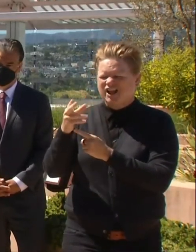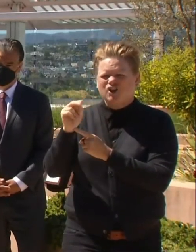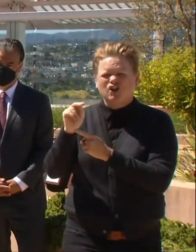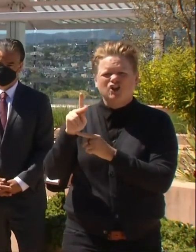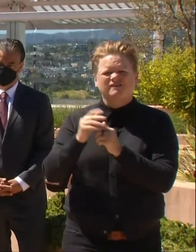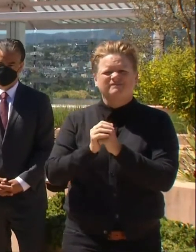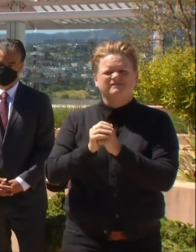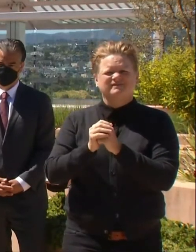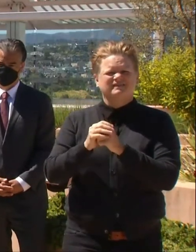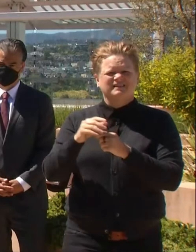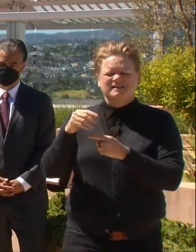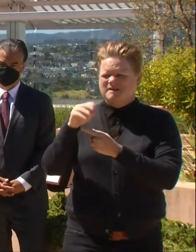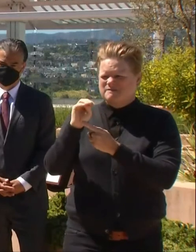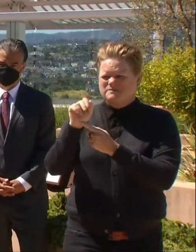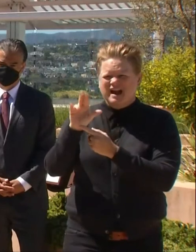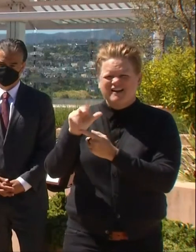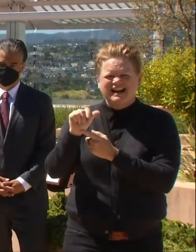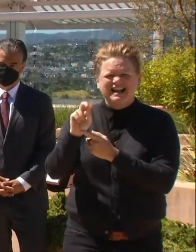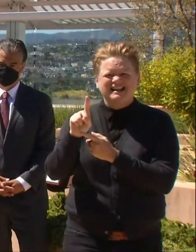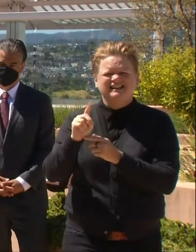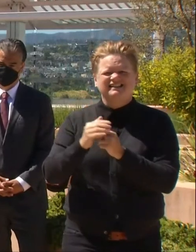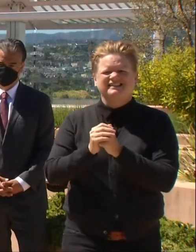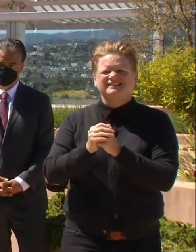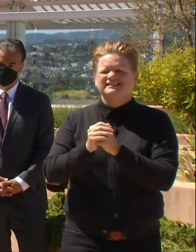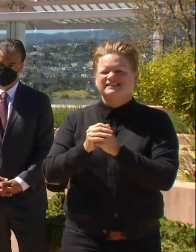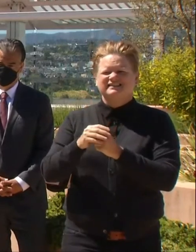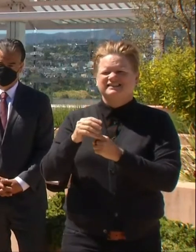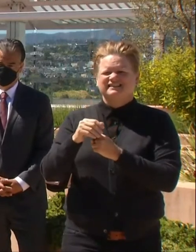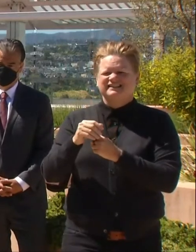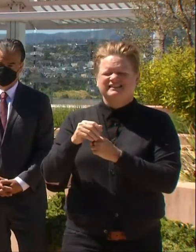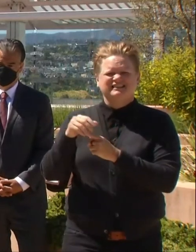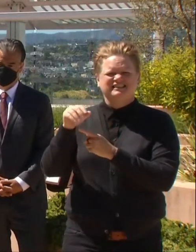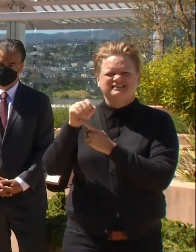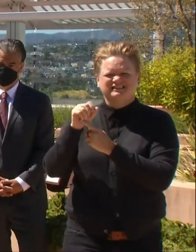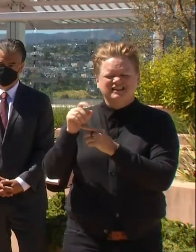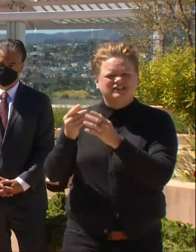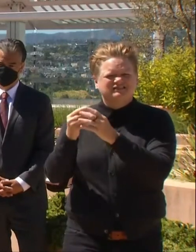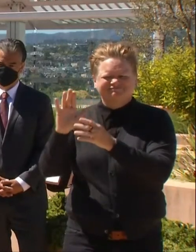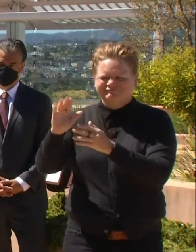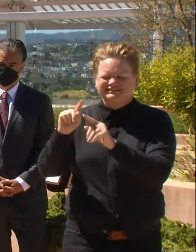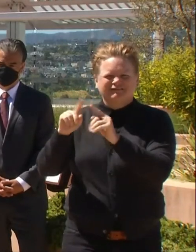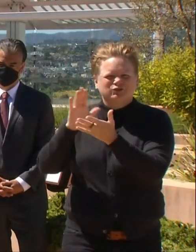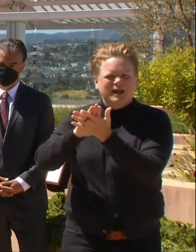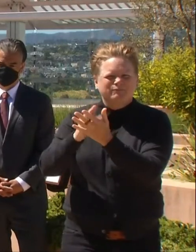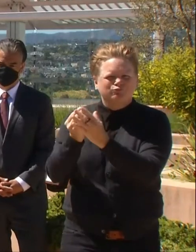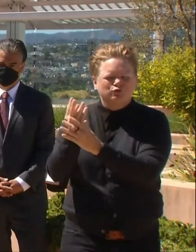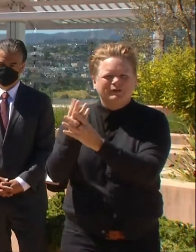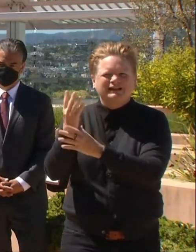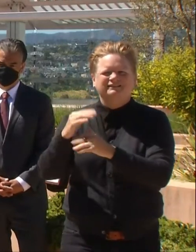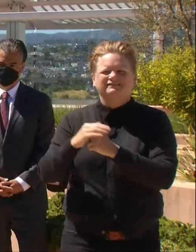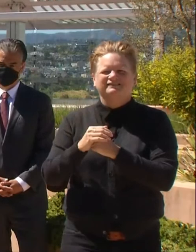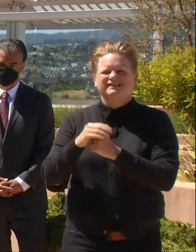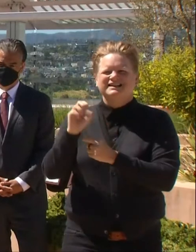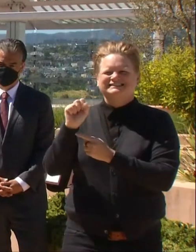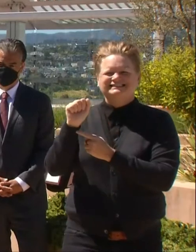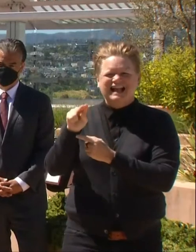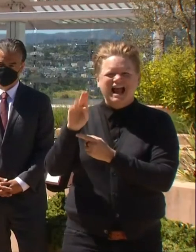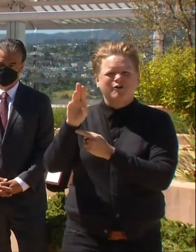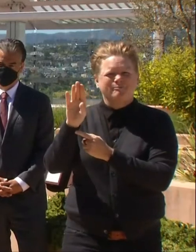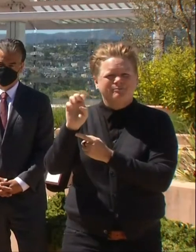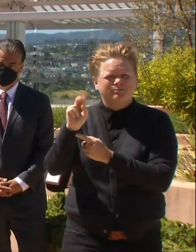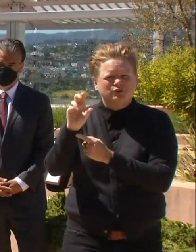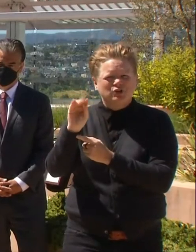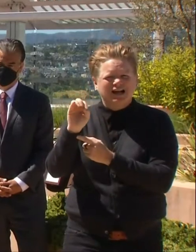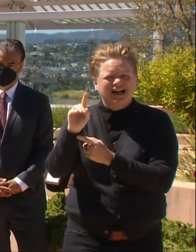Is it Sutherland Springs? Is it San Bernardino? Is it Poway? You got another 10 minutes? I